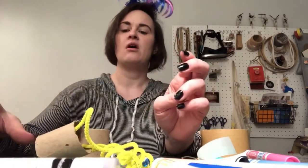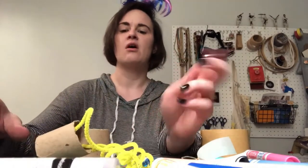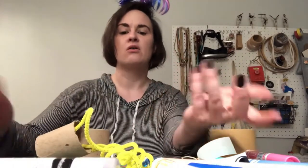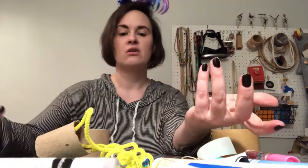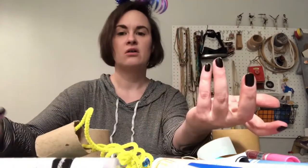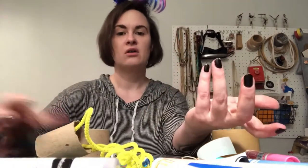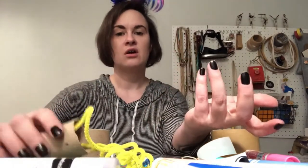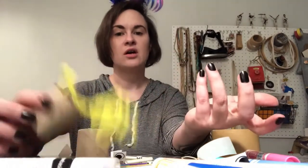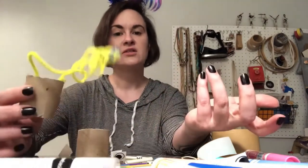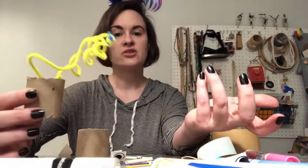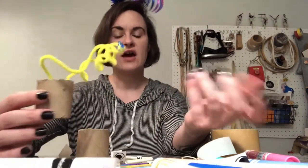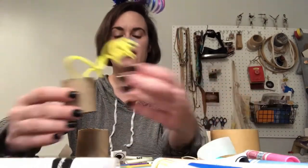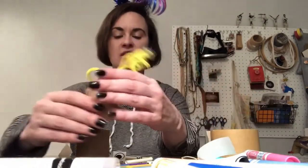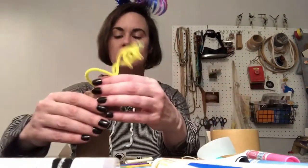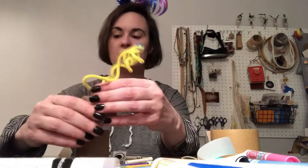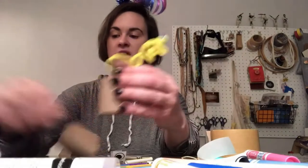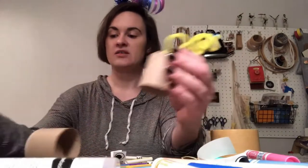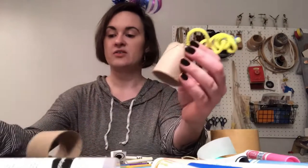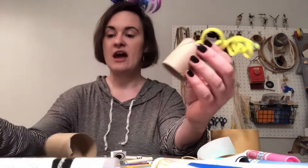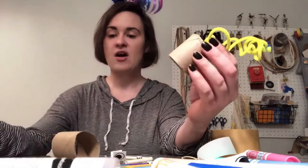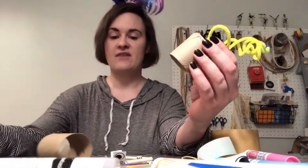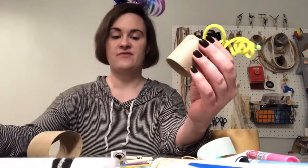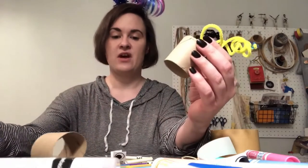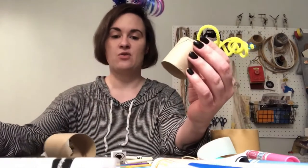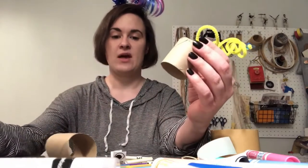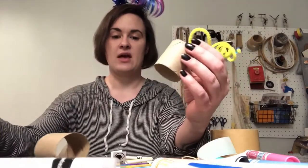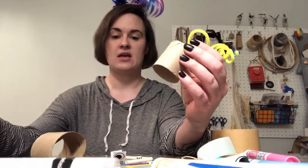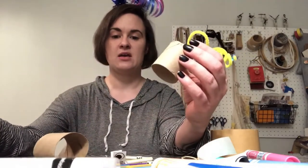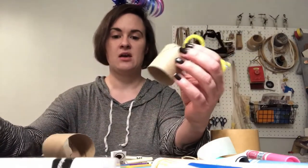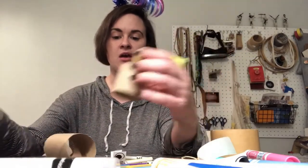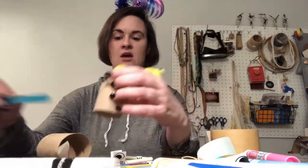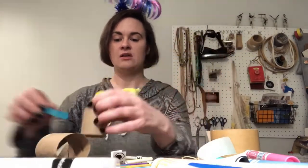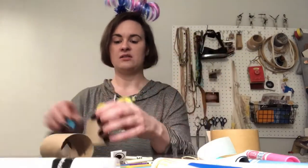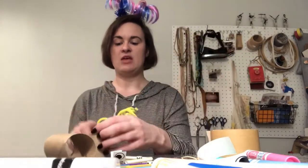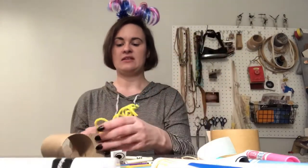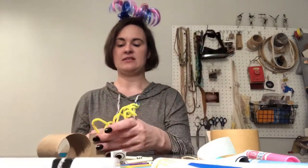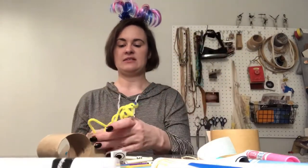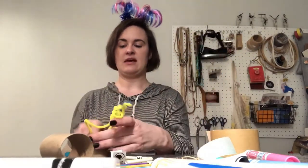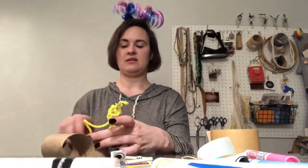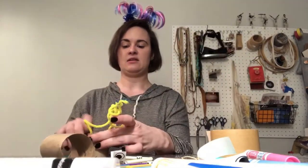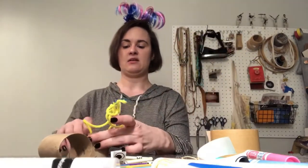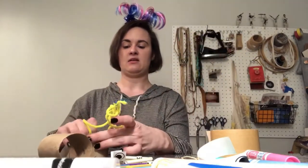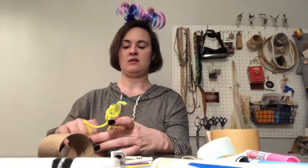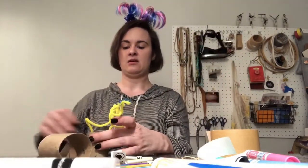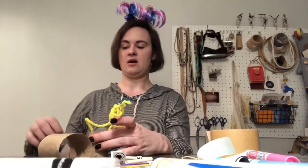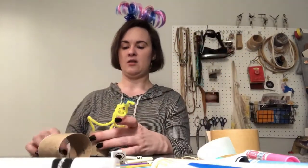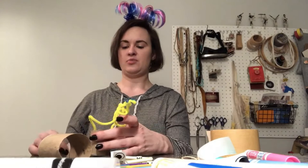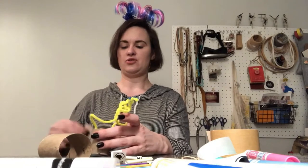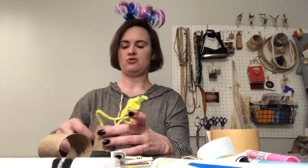Oh, it's too heavy. So now I have to find a way to make it stand up